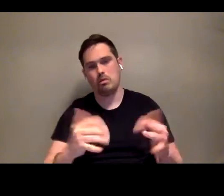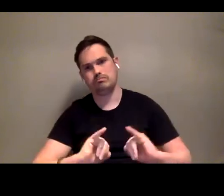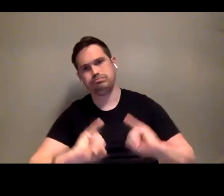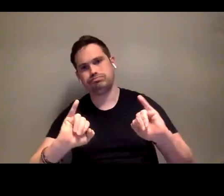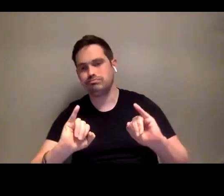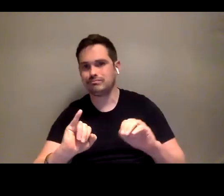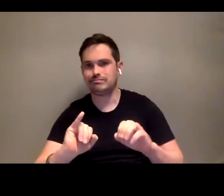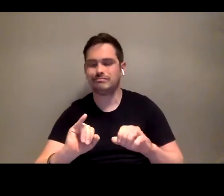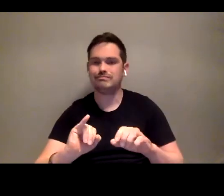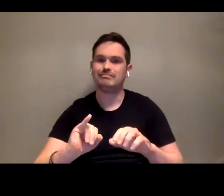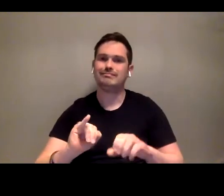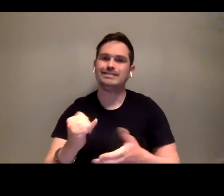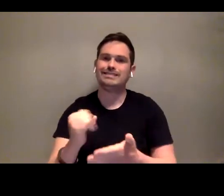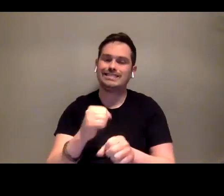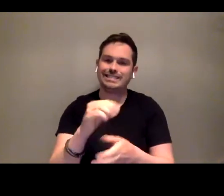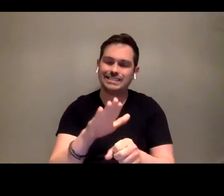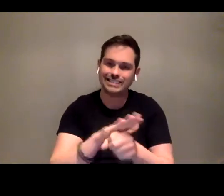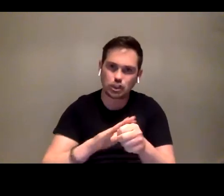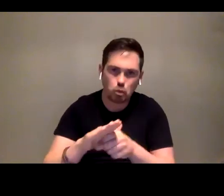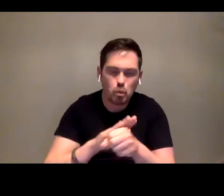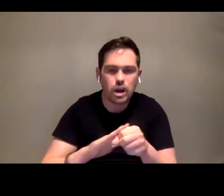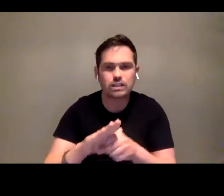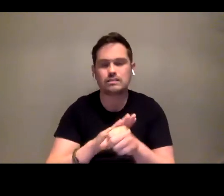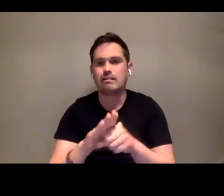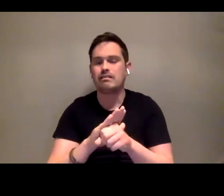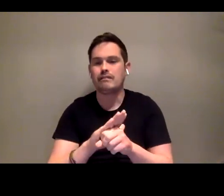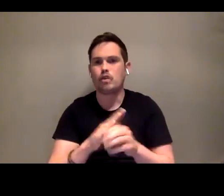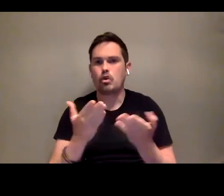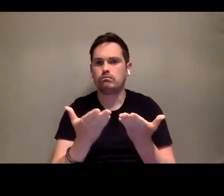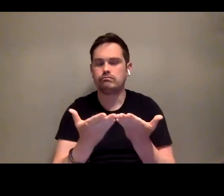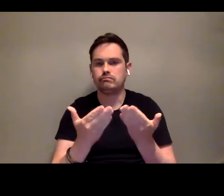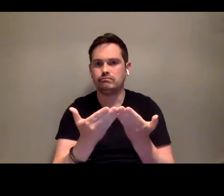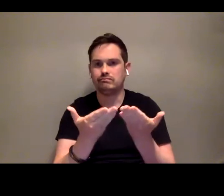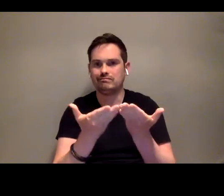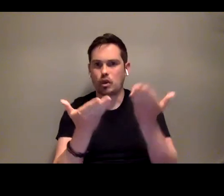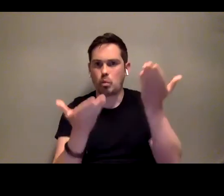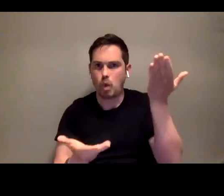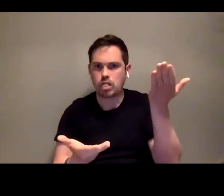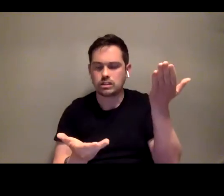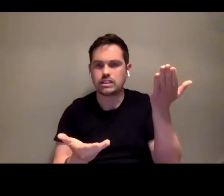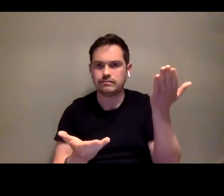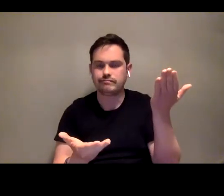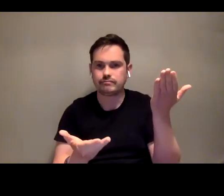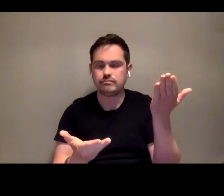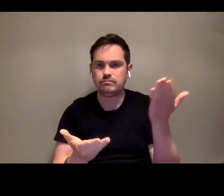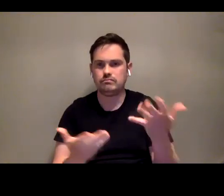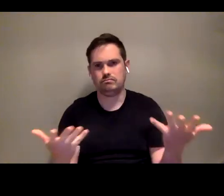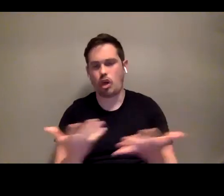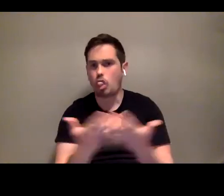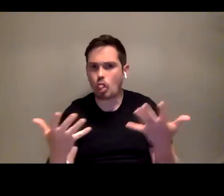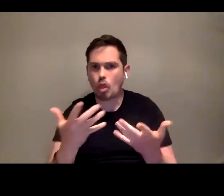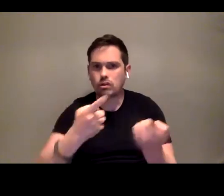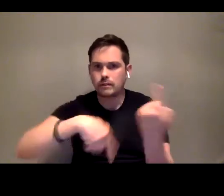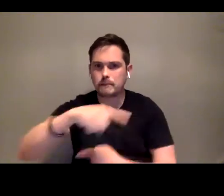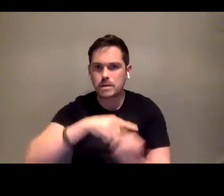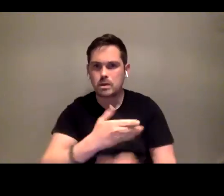of rampant inequality. You know, for us, it really doesn't make any sense to have so many people out of work when there's so